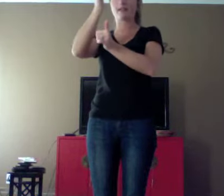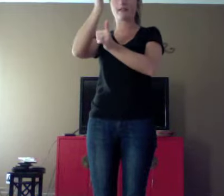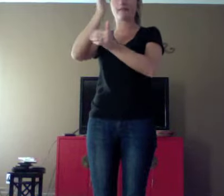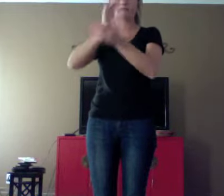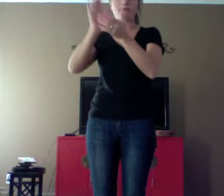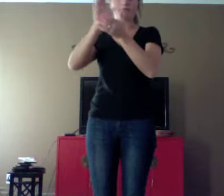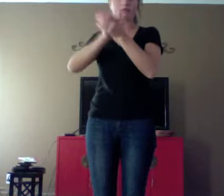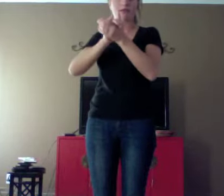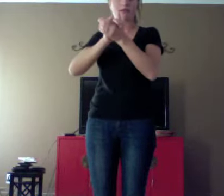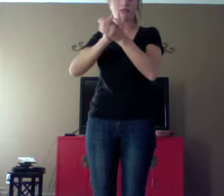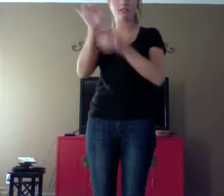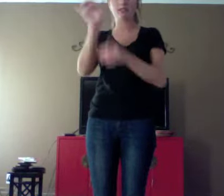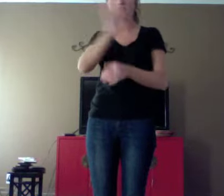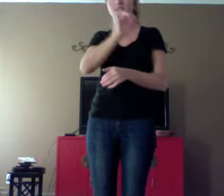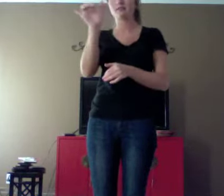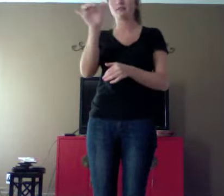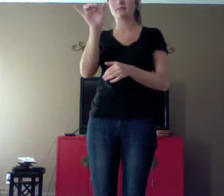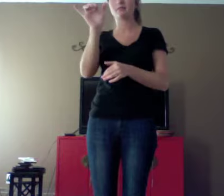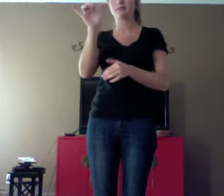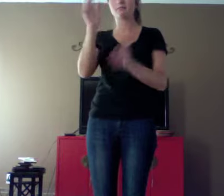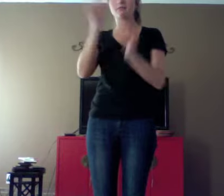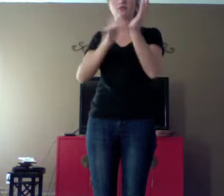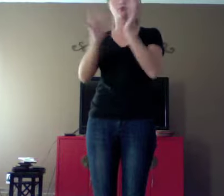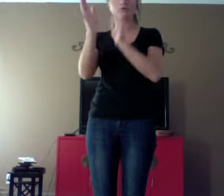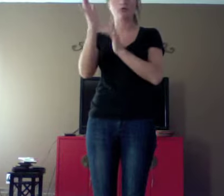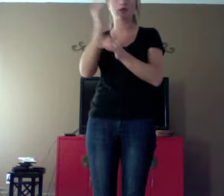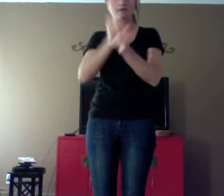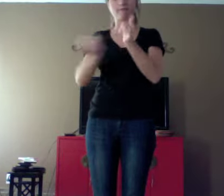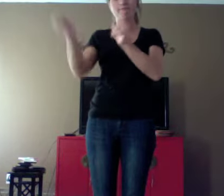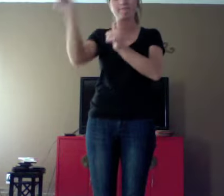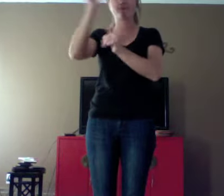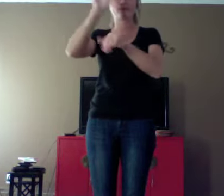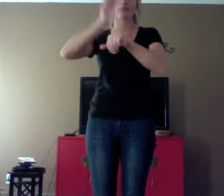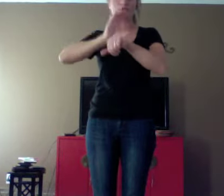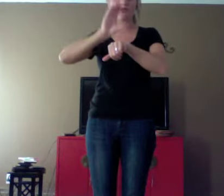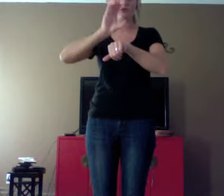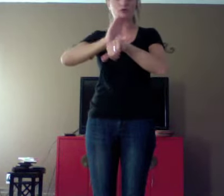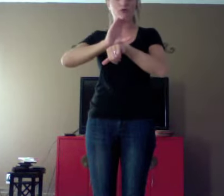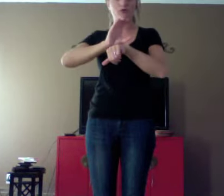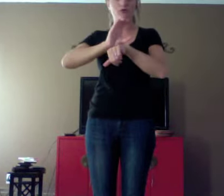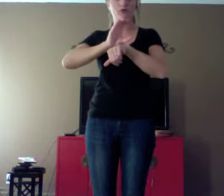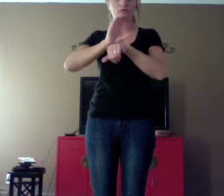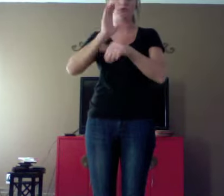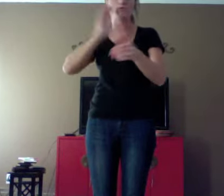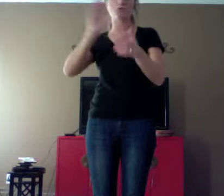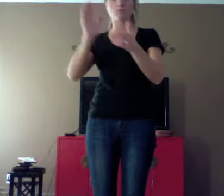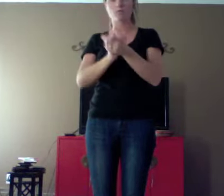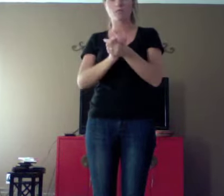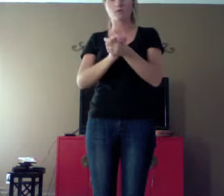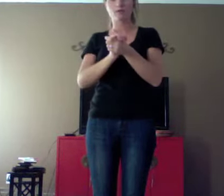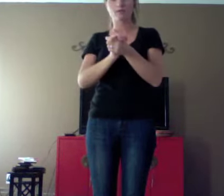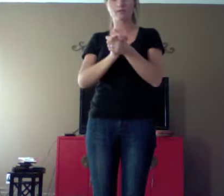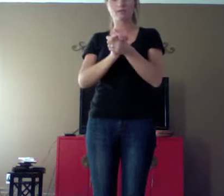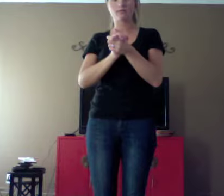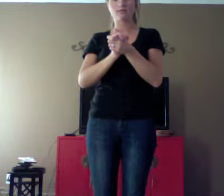just as the church is subject to Christ, so let the wives be to their own husbands in everything. Did you see that? Wives submit to your husbands.